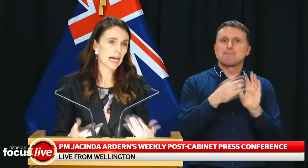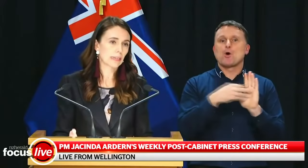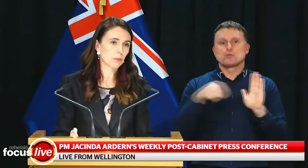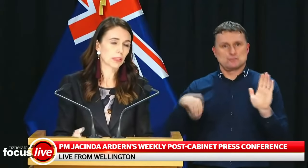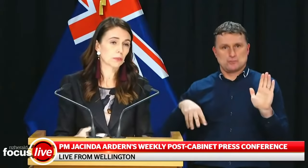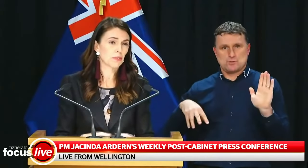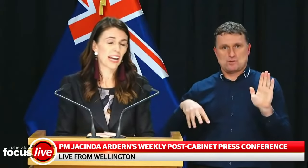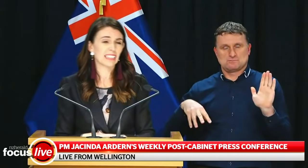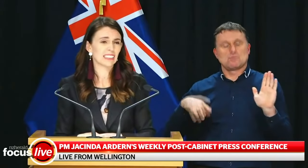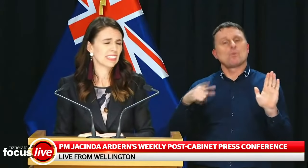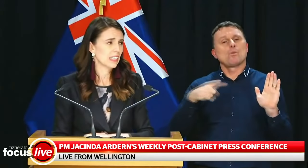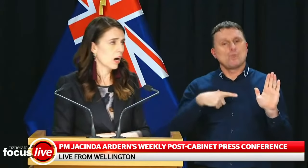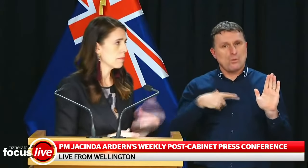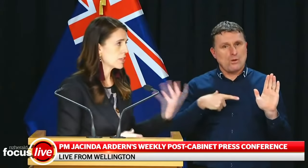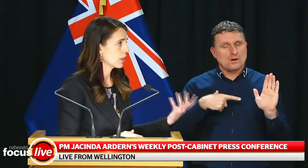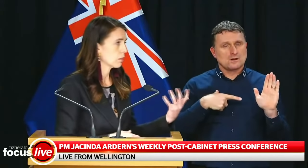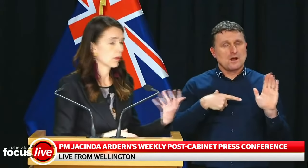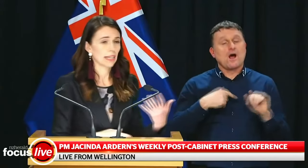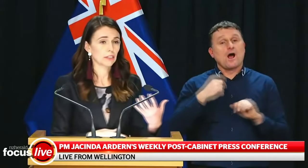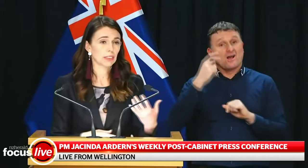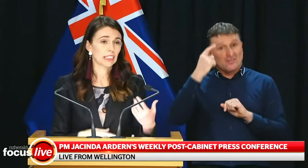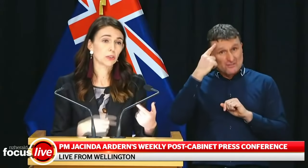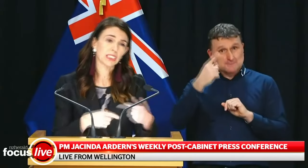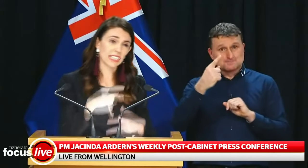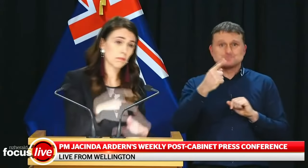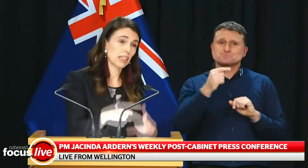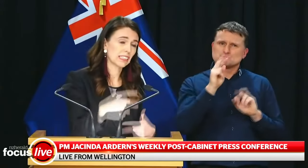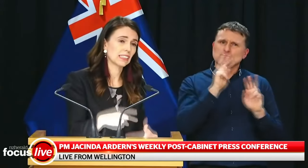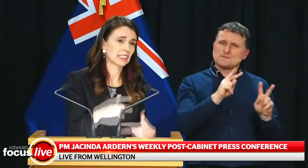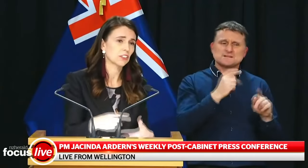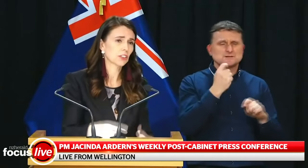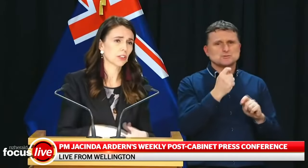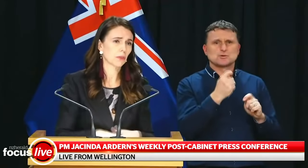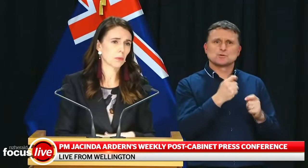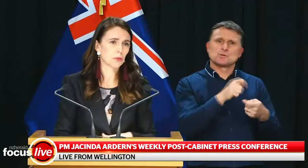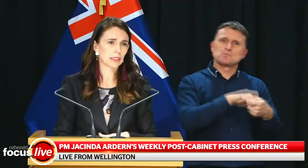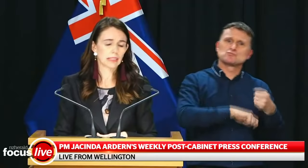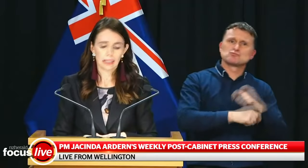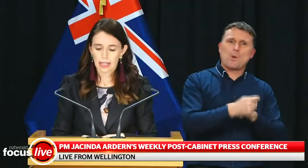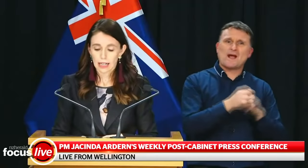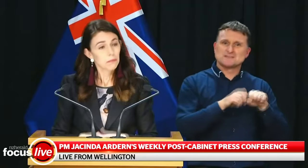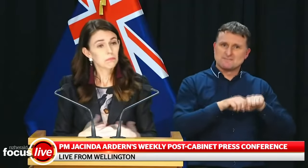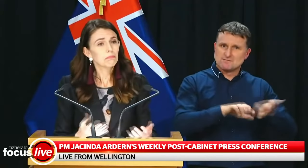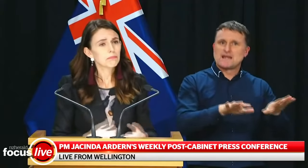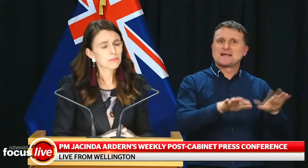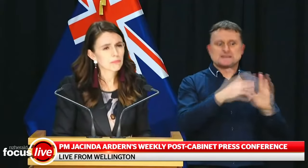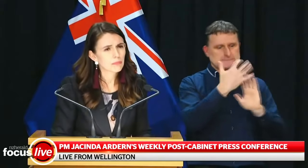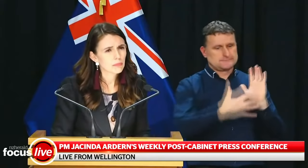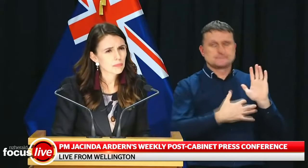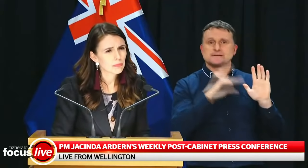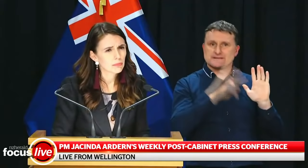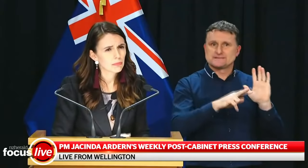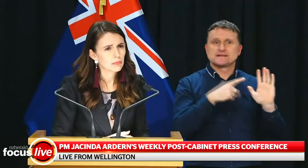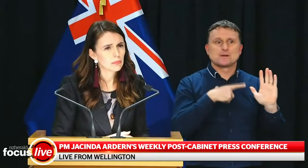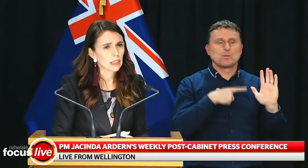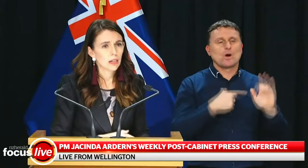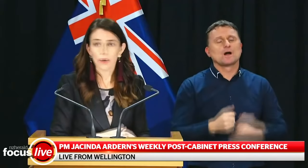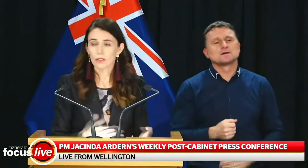the starting point to remove, and I imagine in the proactive release, you'll see the minuted decision to remove it. So why didn't your Justice Minister